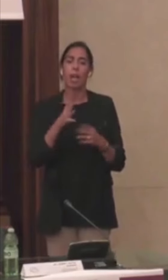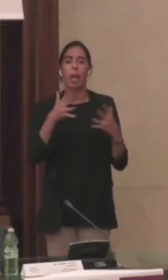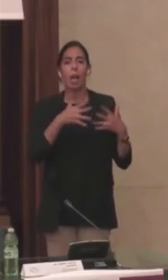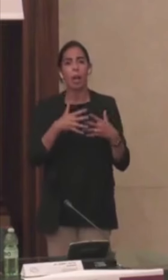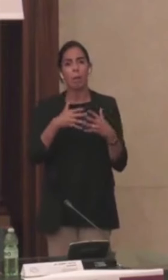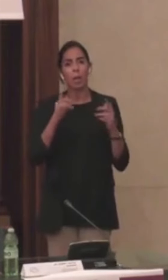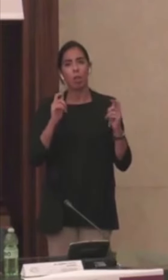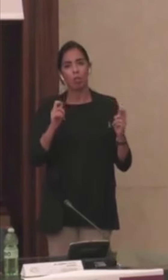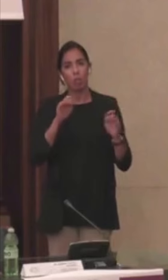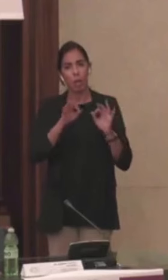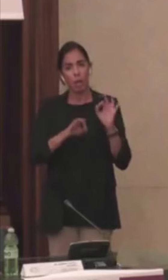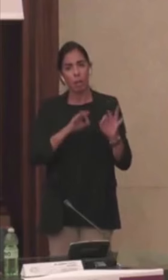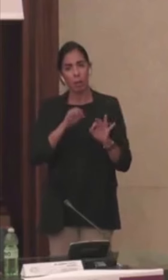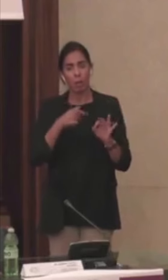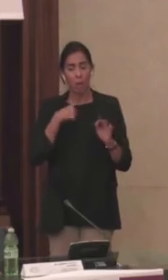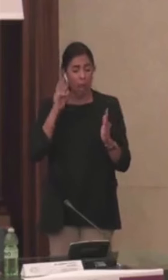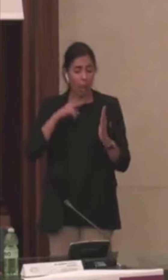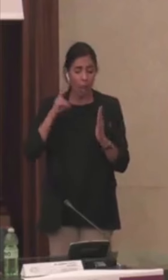including 63